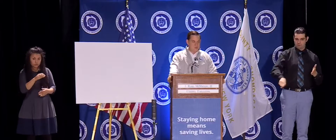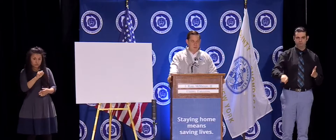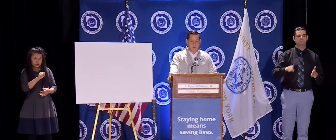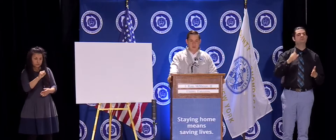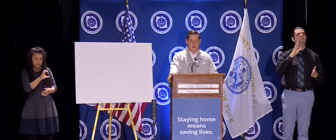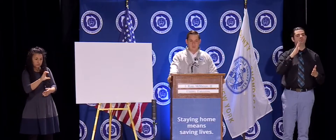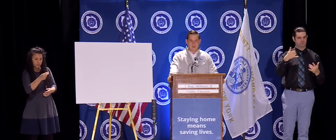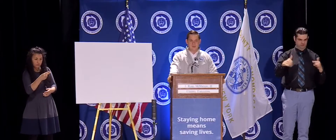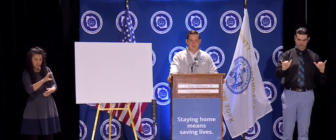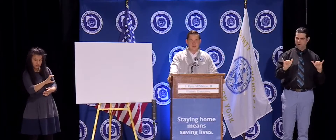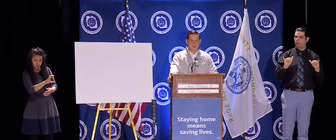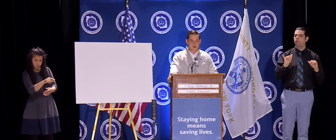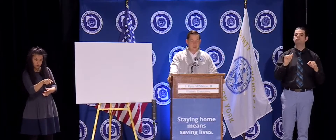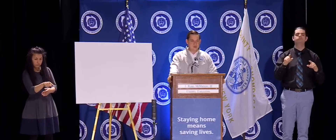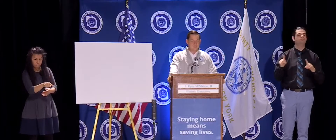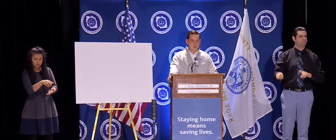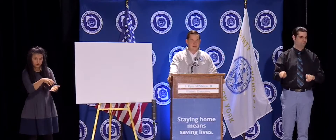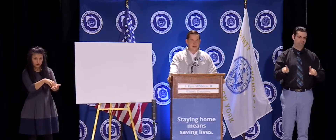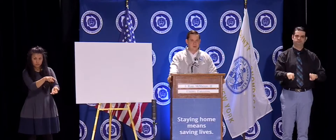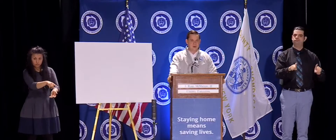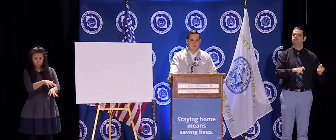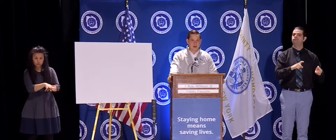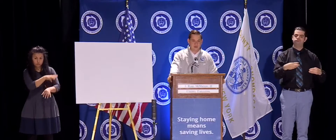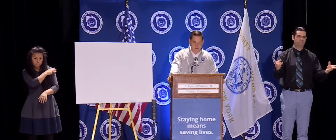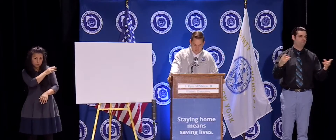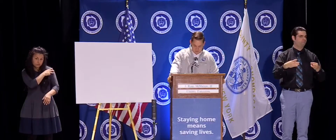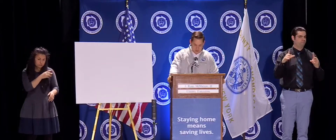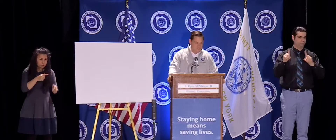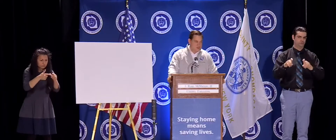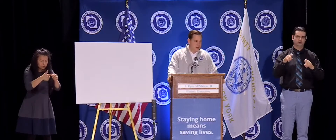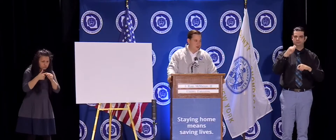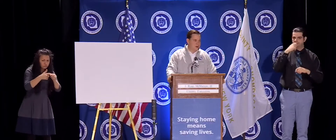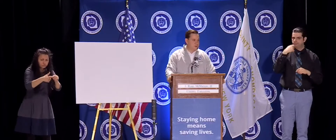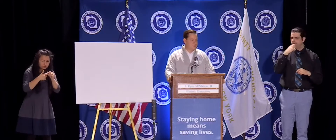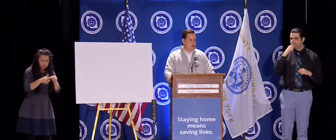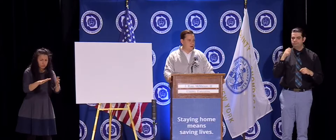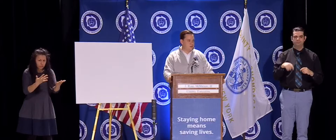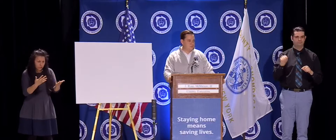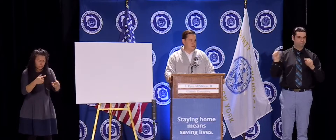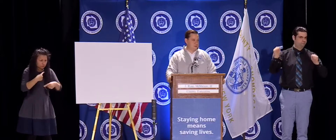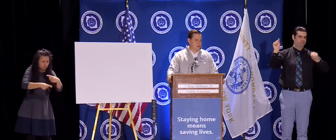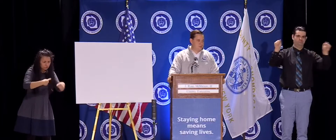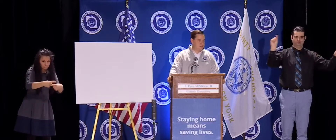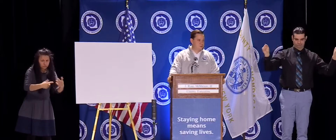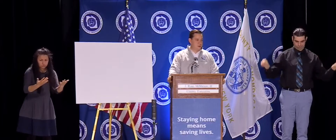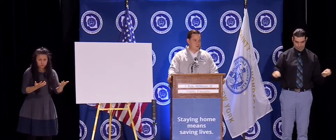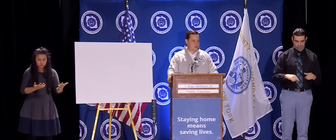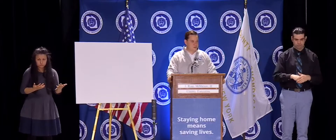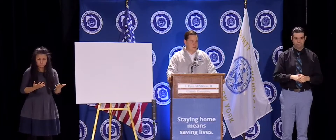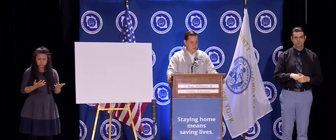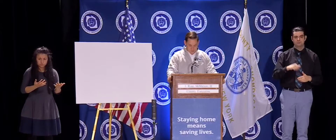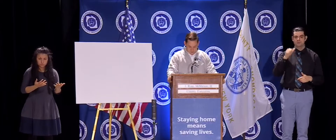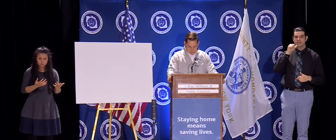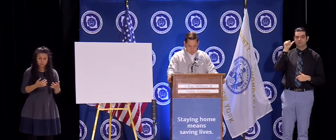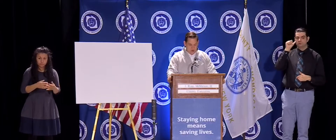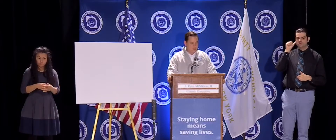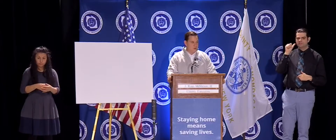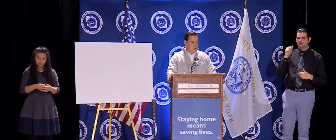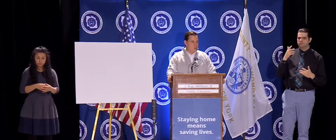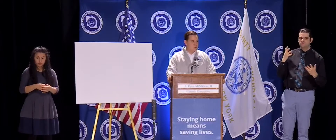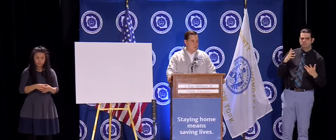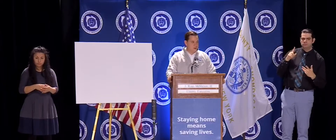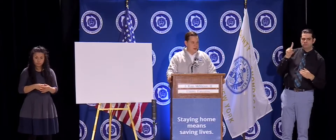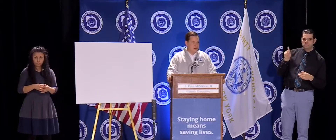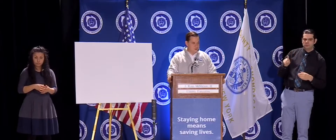So that was a big question yesterday. We got that clarified. Tim's not here, Terry. That was Tim's question. So we'll